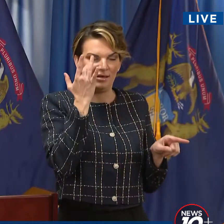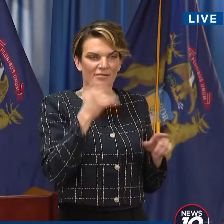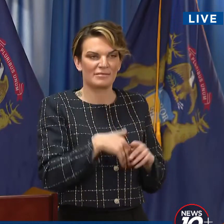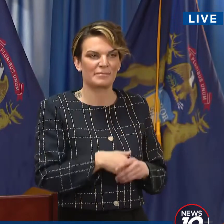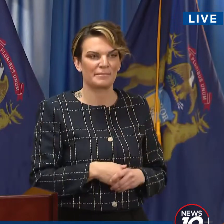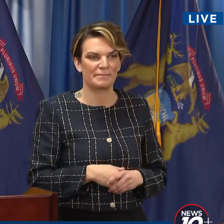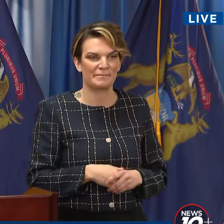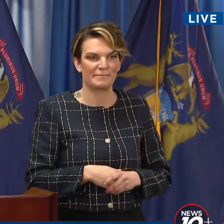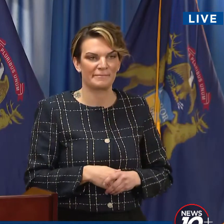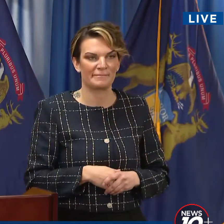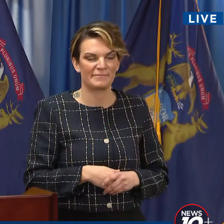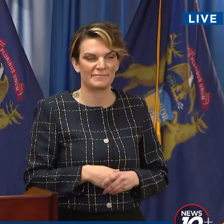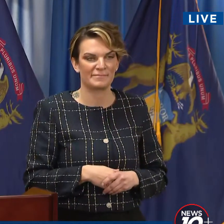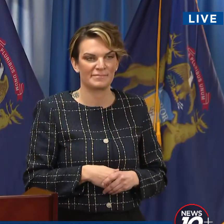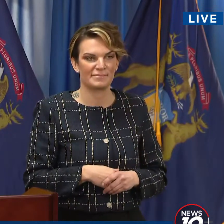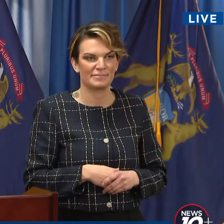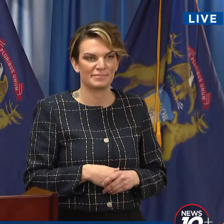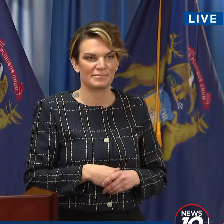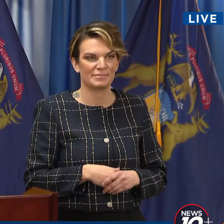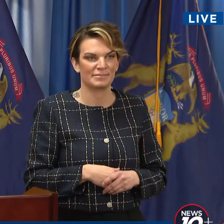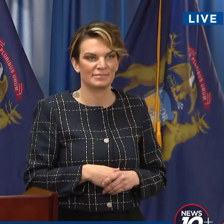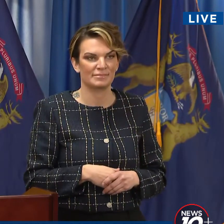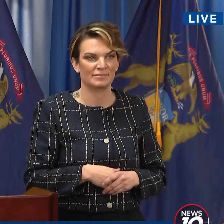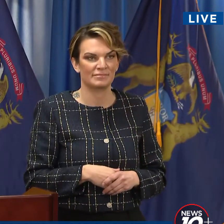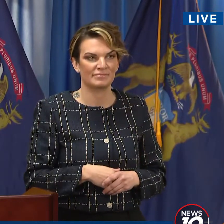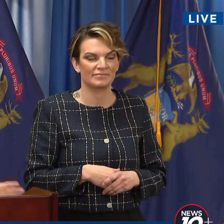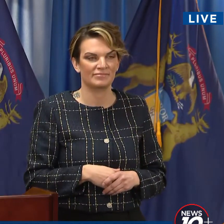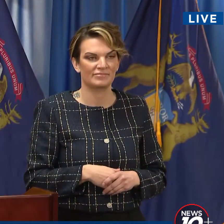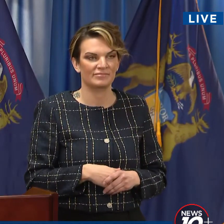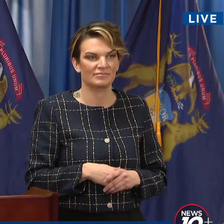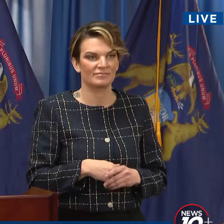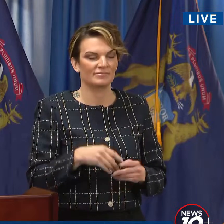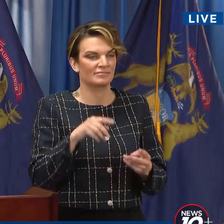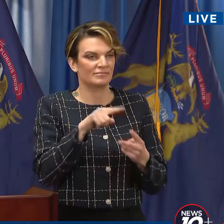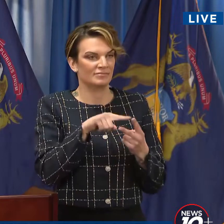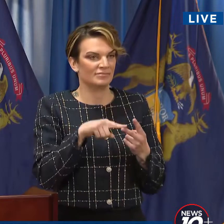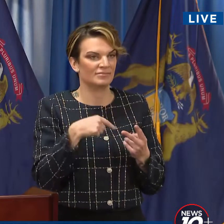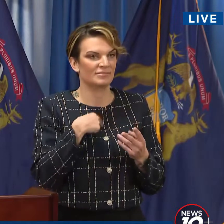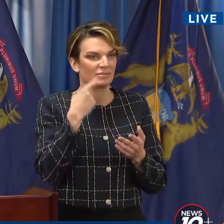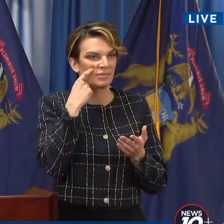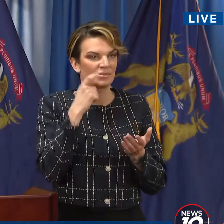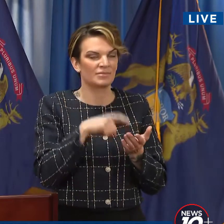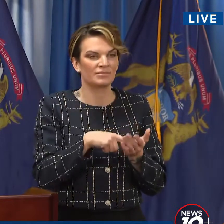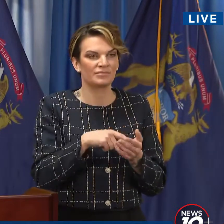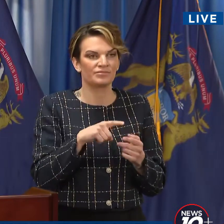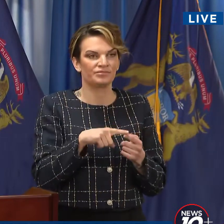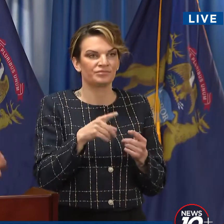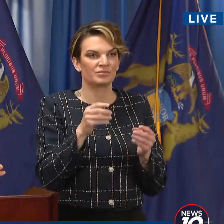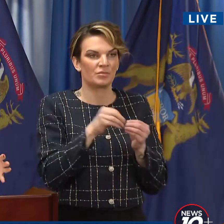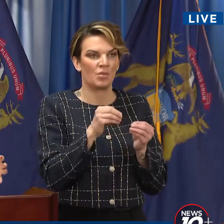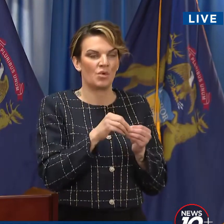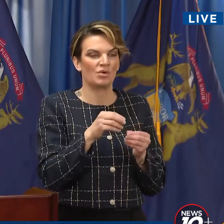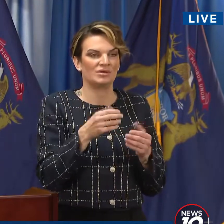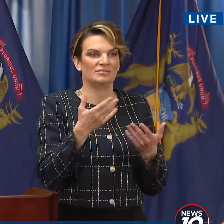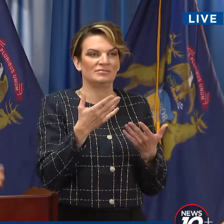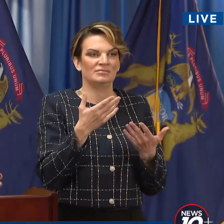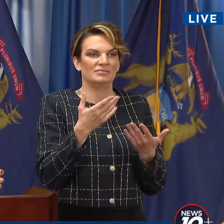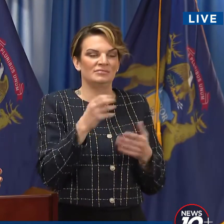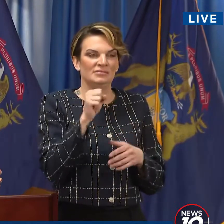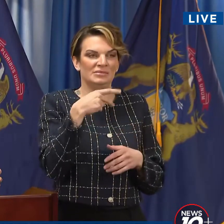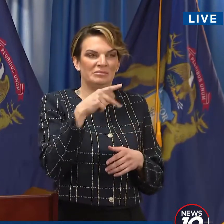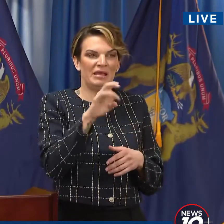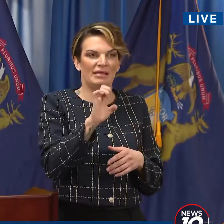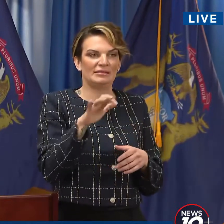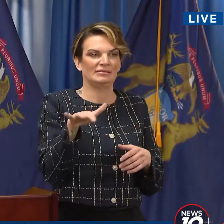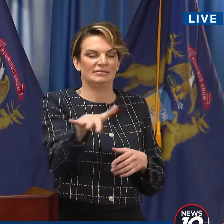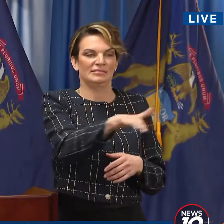the situation on election night here? I think it was two things that I observed. One, there was a lot more space, both physical